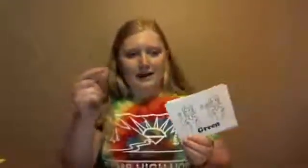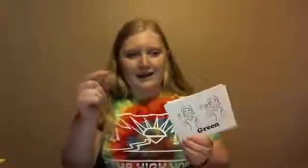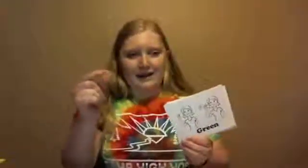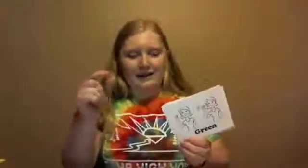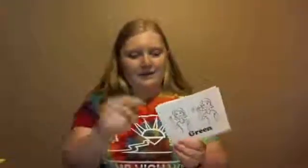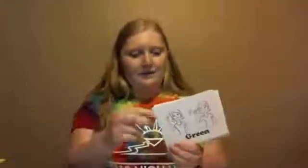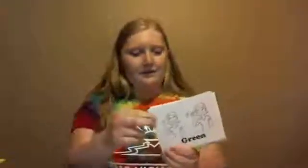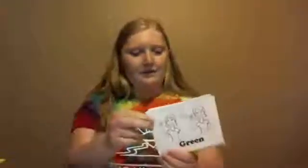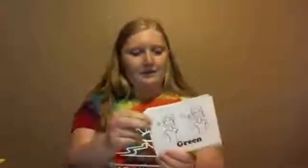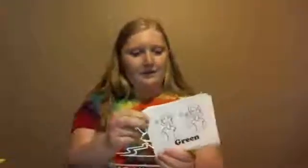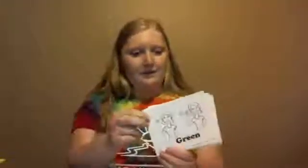green.